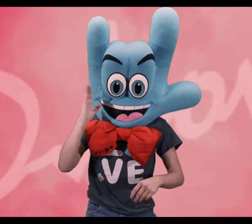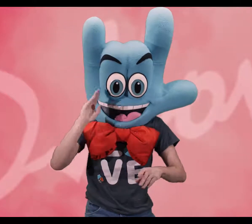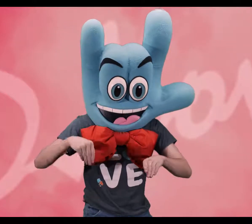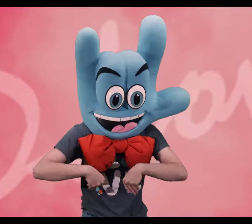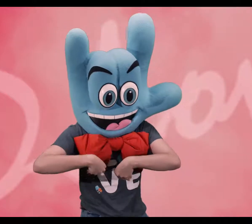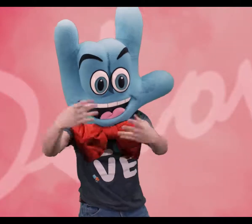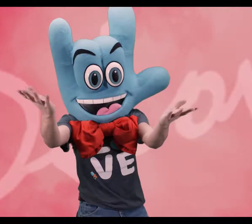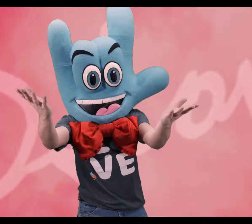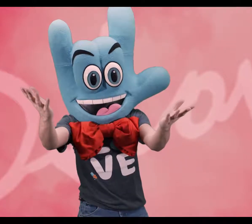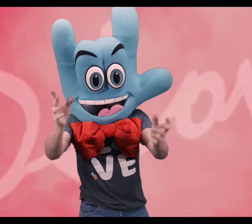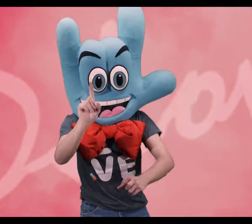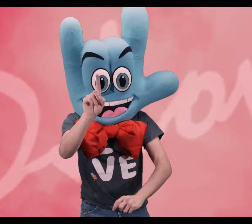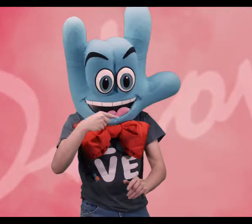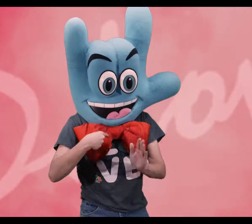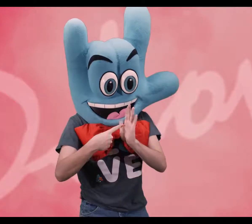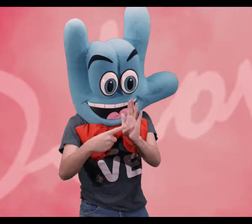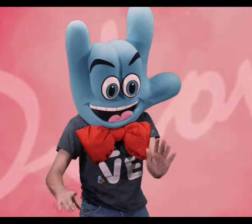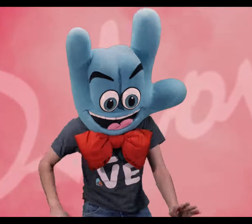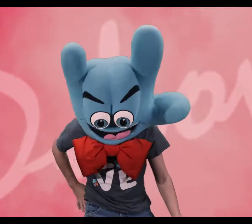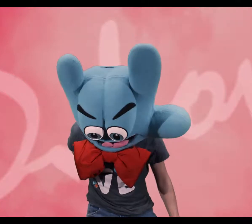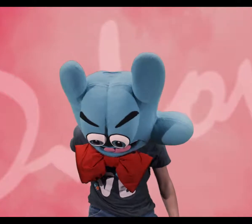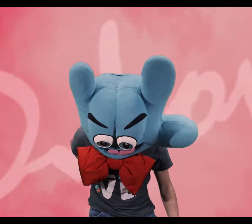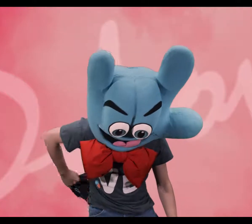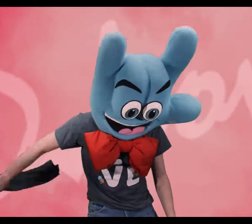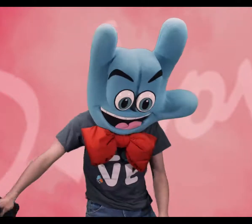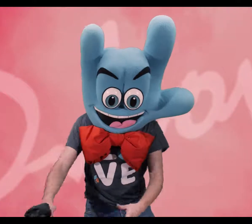give away a free t-shirt. Let me show you.